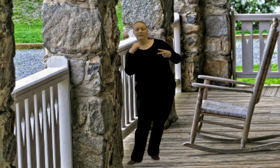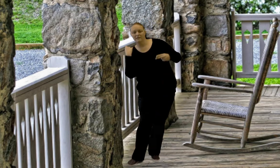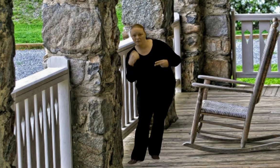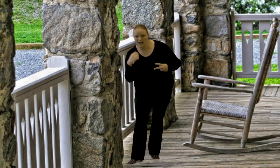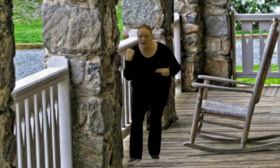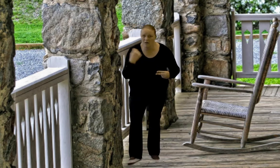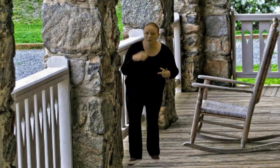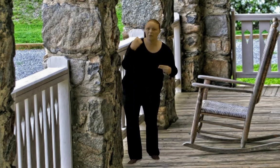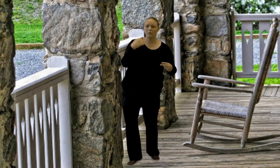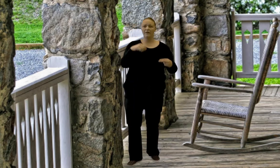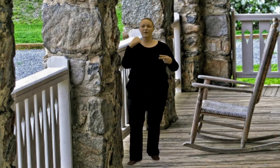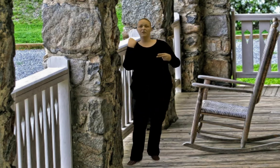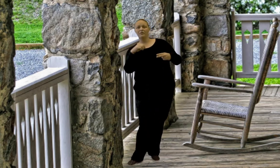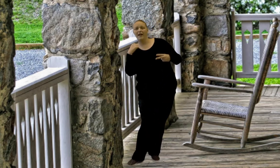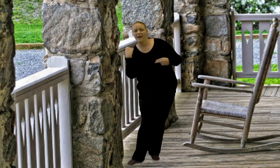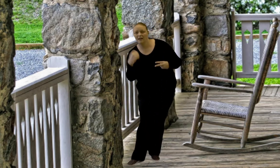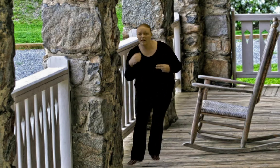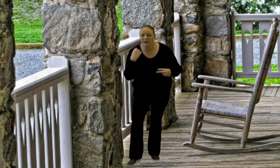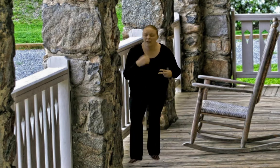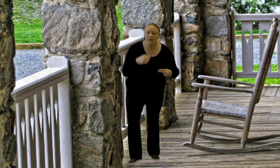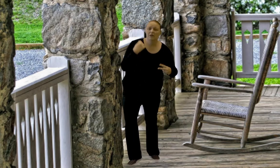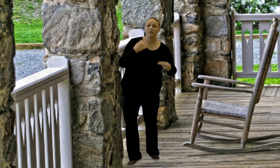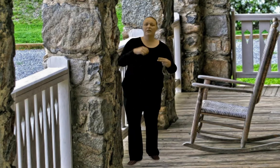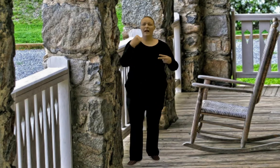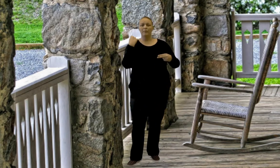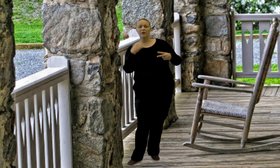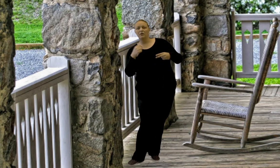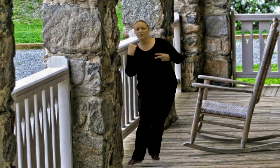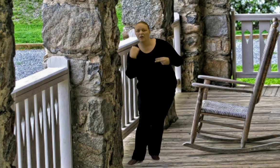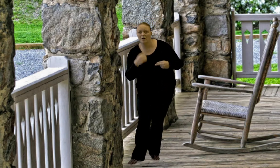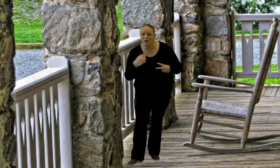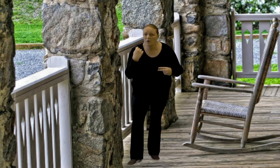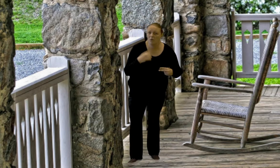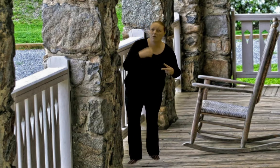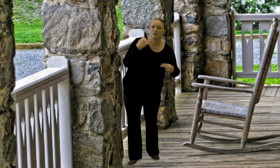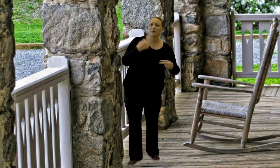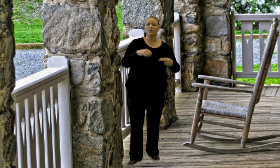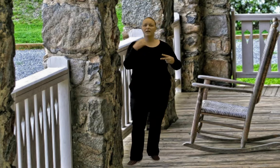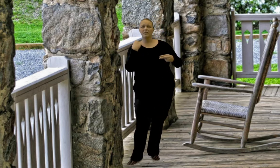So now you're waving your fan. You're tapping your toe or your heel.